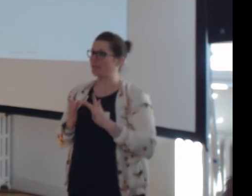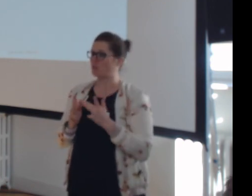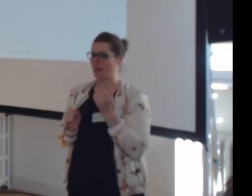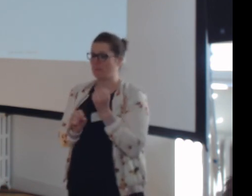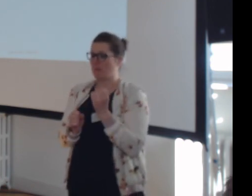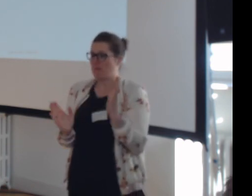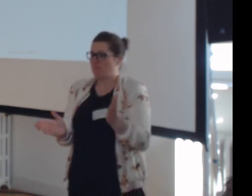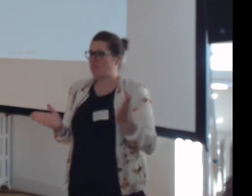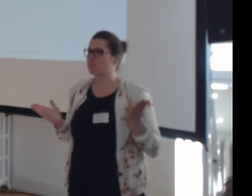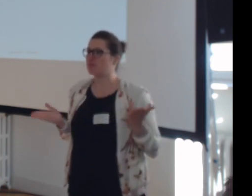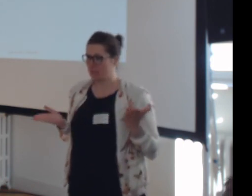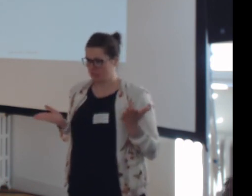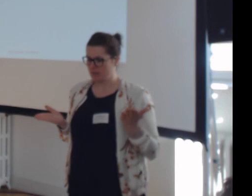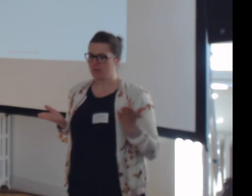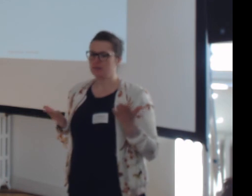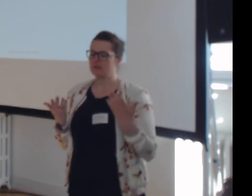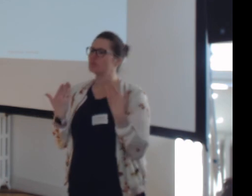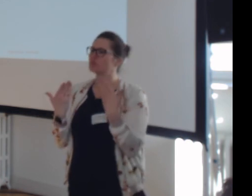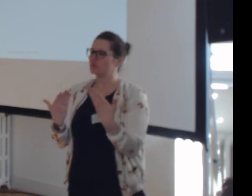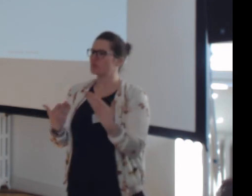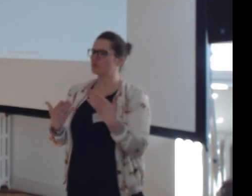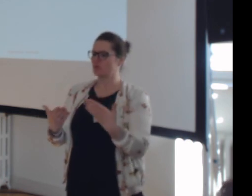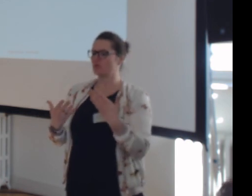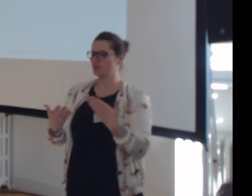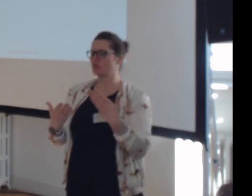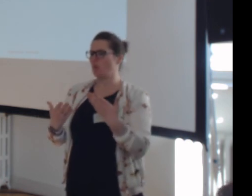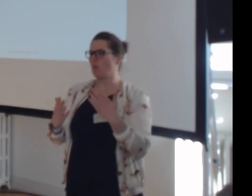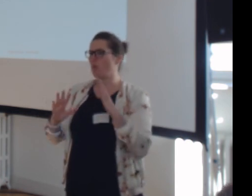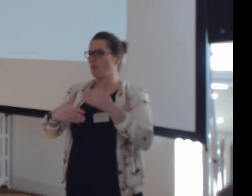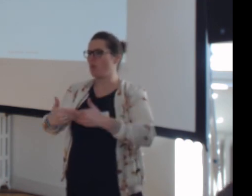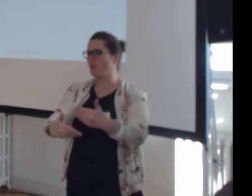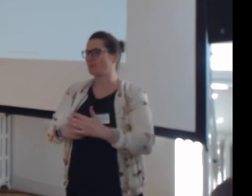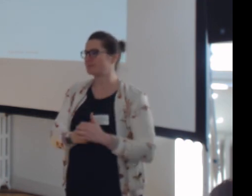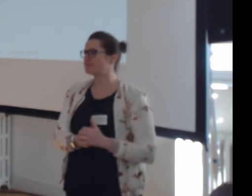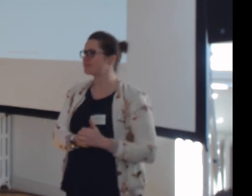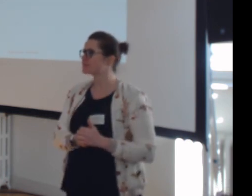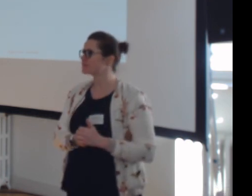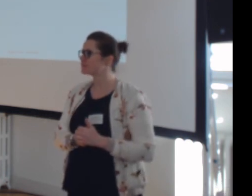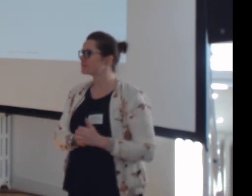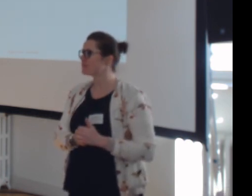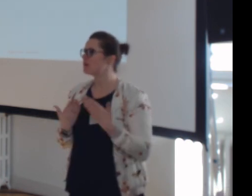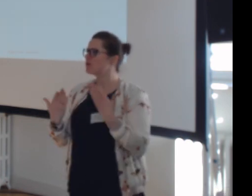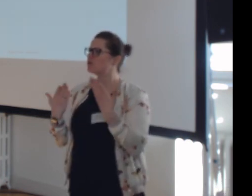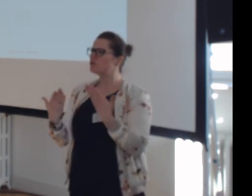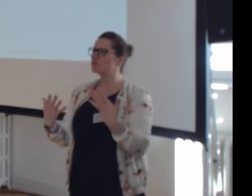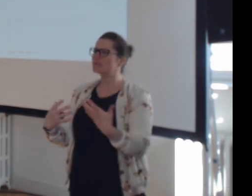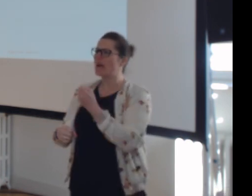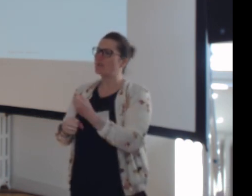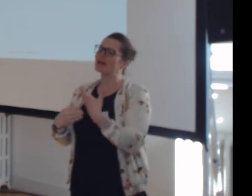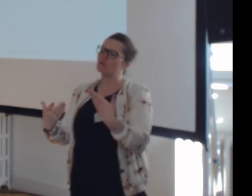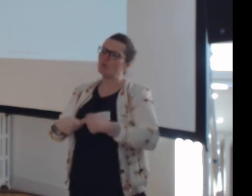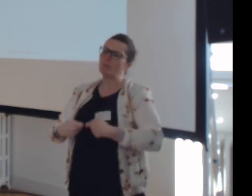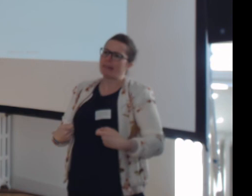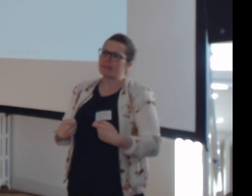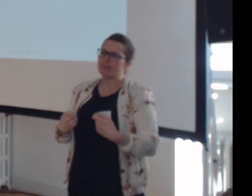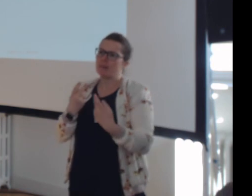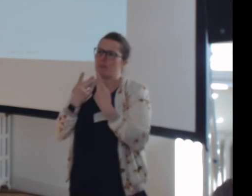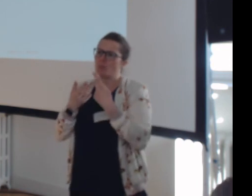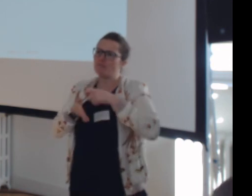basically. And that's how we went about it. And we're also now collaborating, starting as a